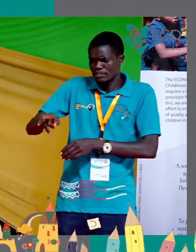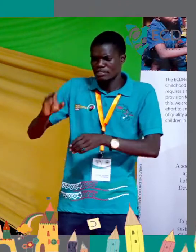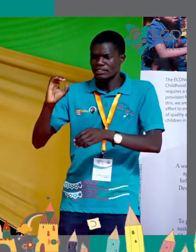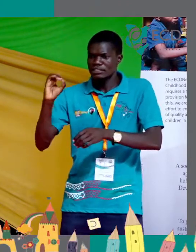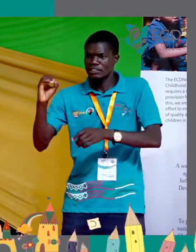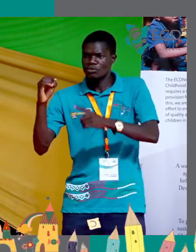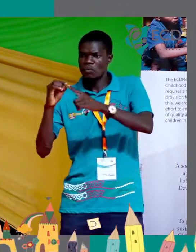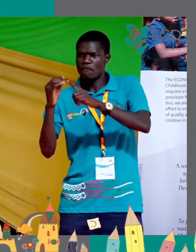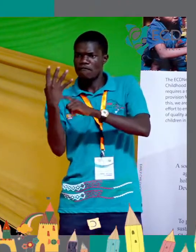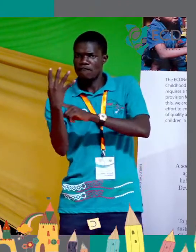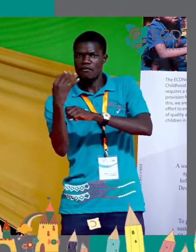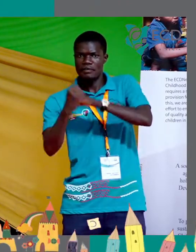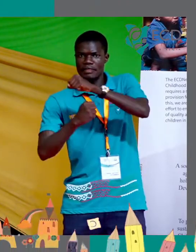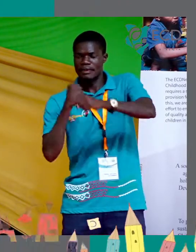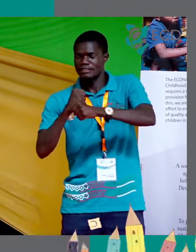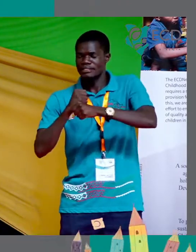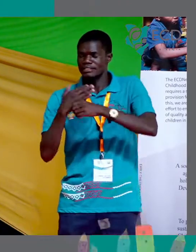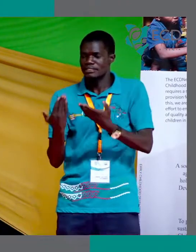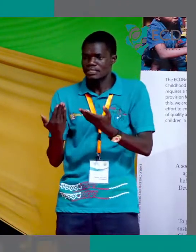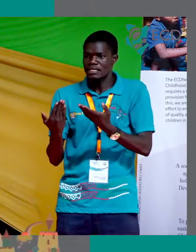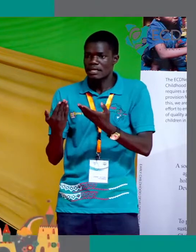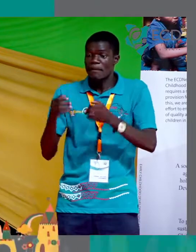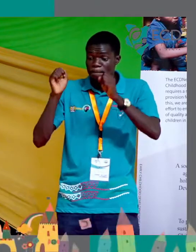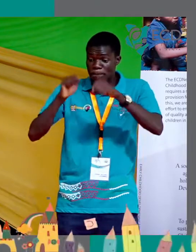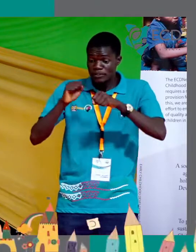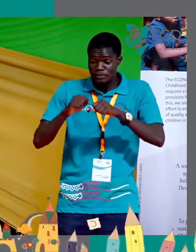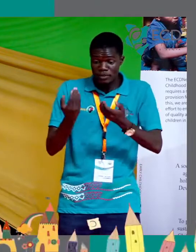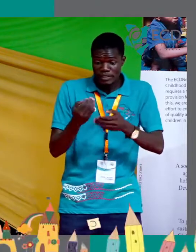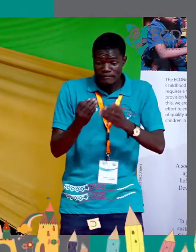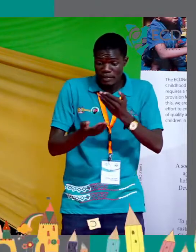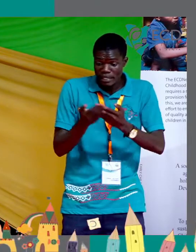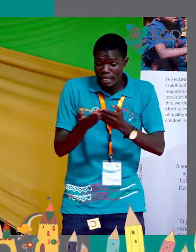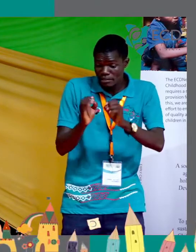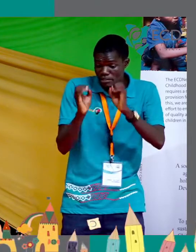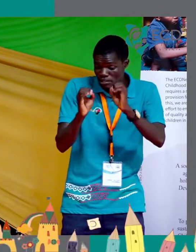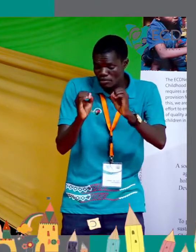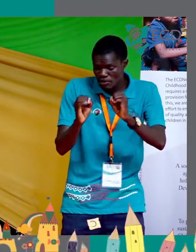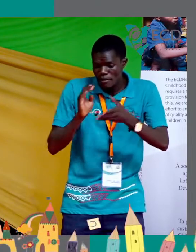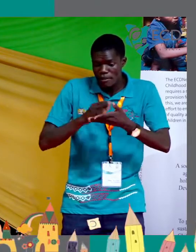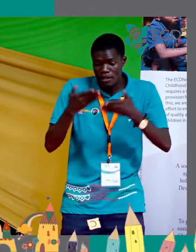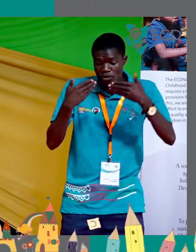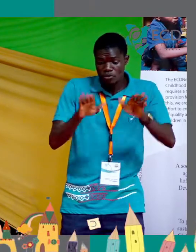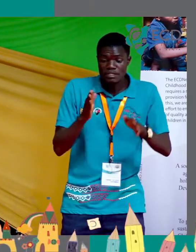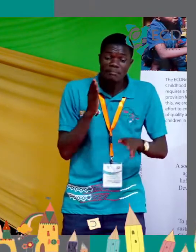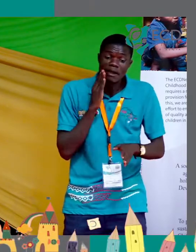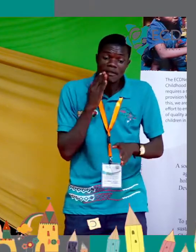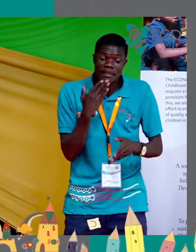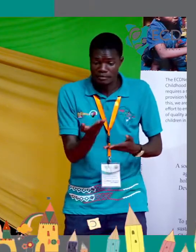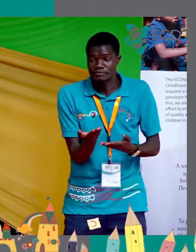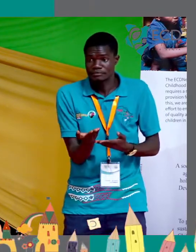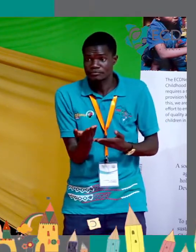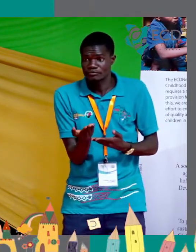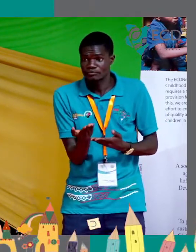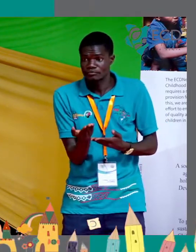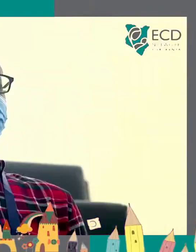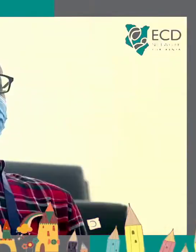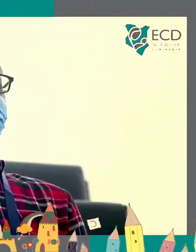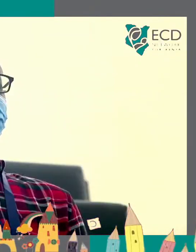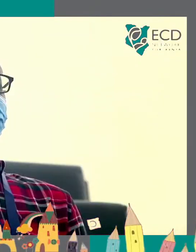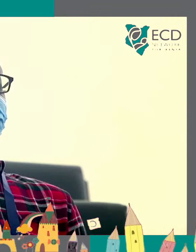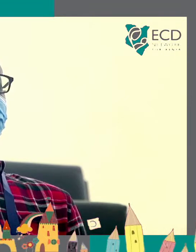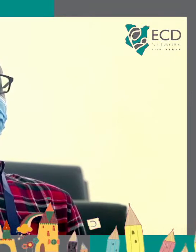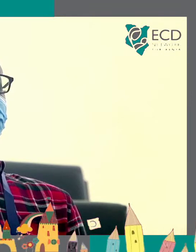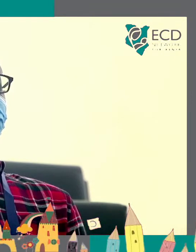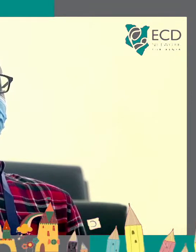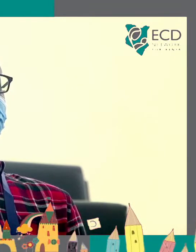4 years. Otherwise, if we lose them at that point, then we'll be getting where the speakers have spoken